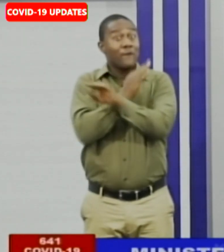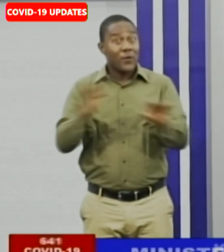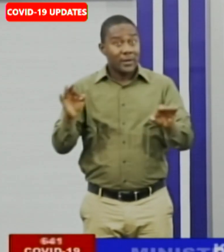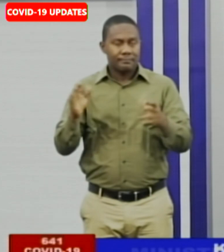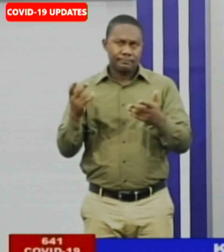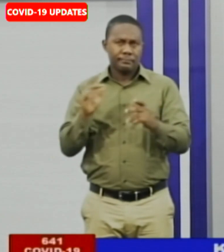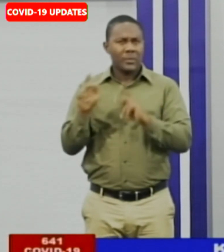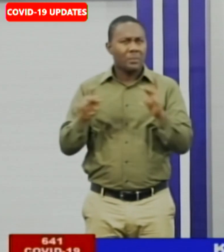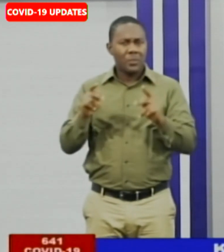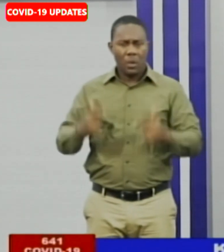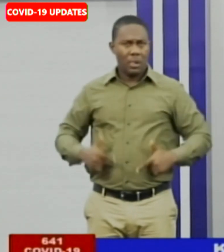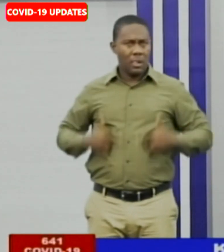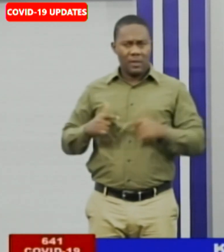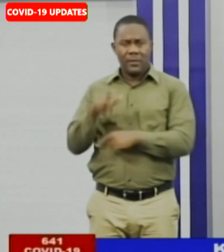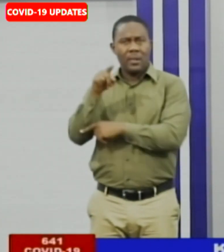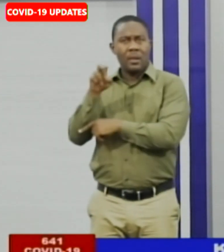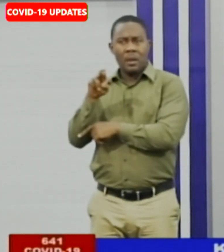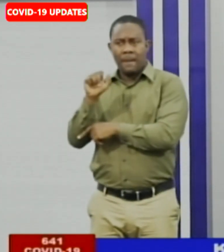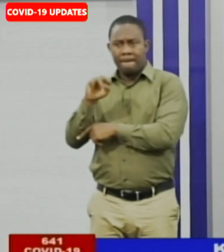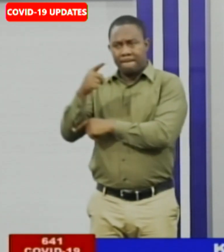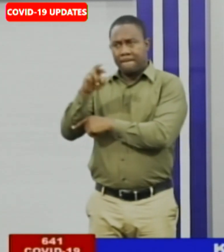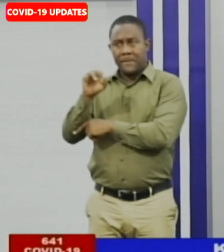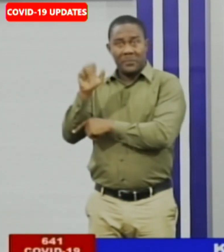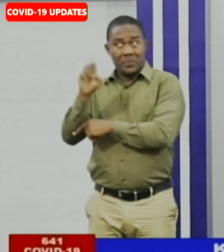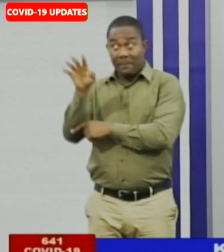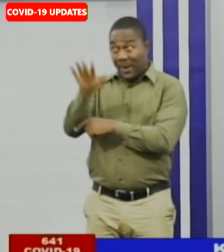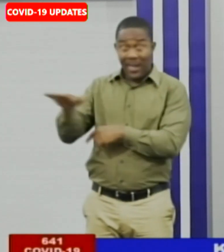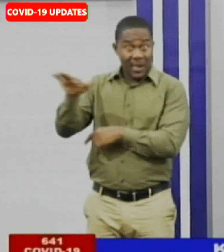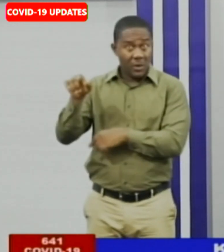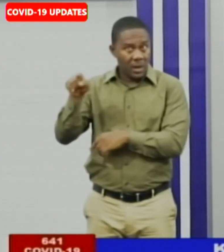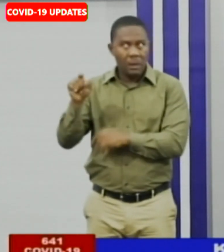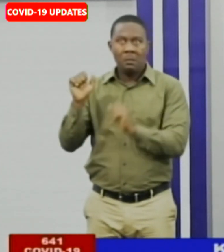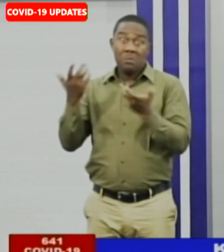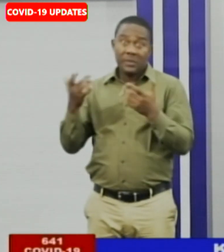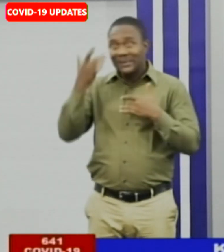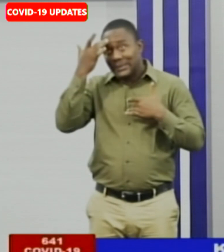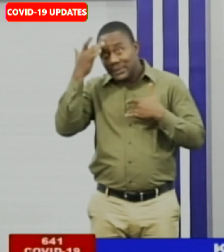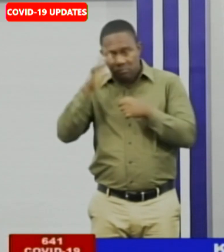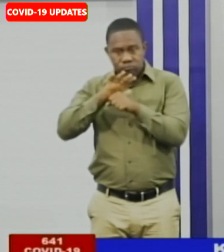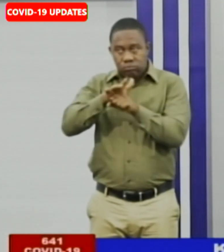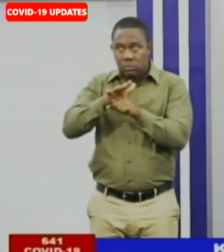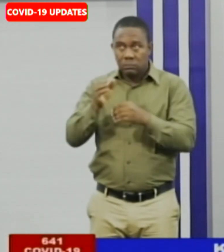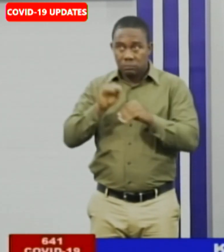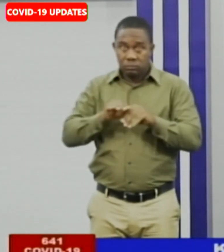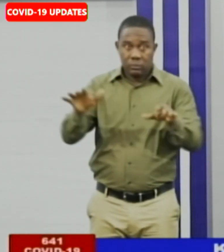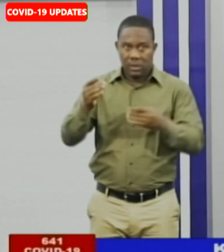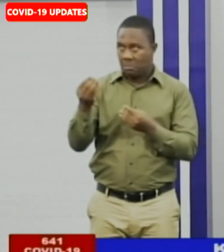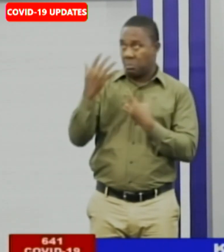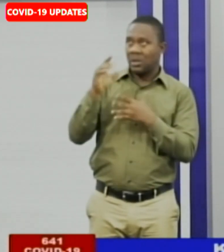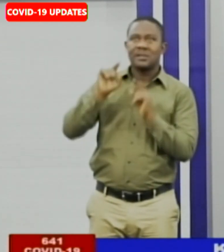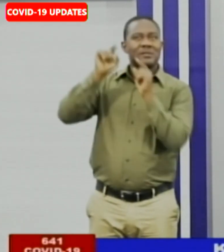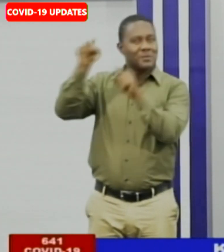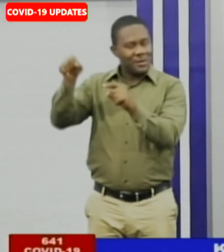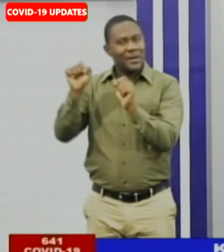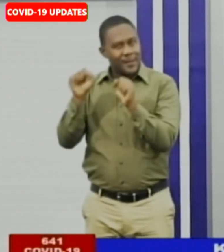in Pram and its environs are well taken care of. Together, we'll win this battle, and together, we'll bring our football back. Thank you very